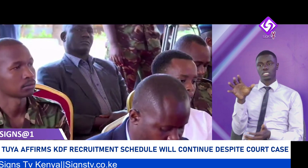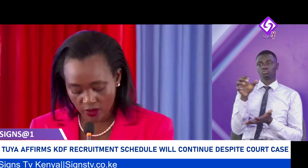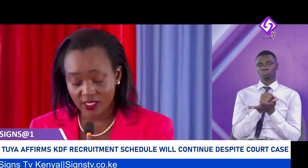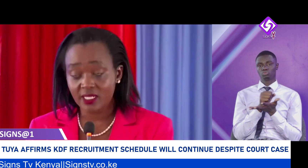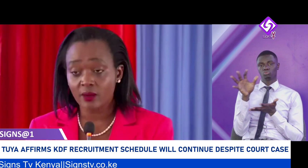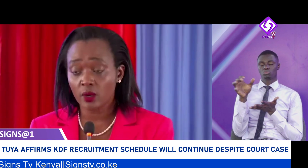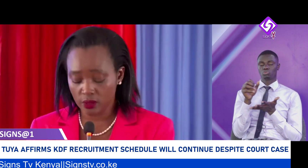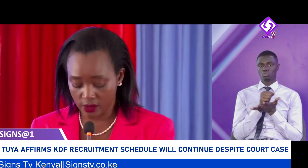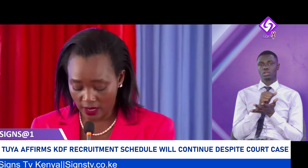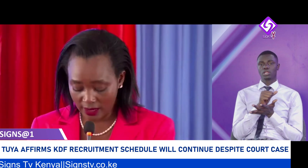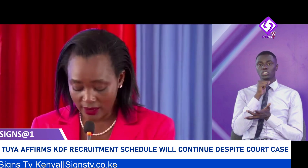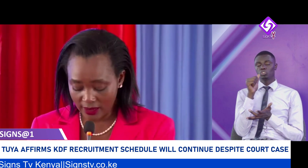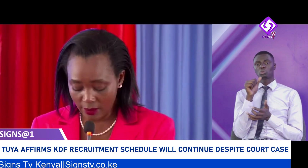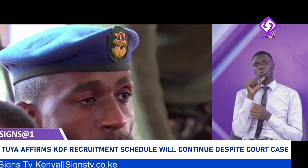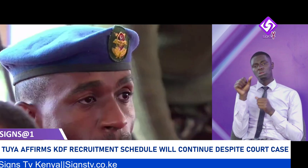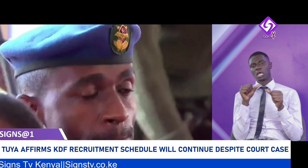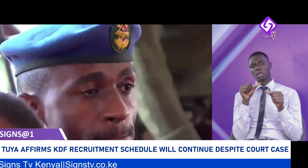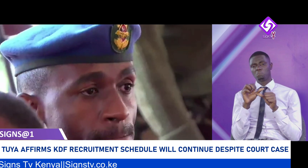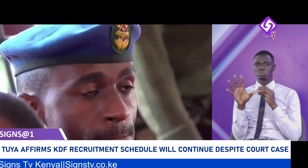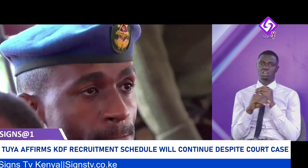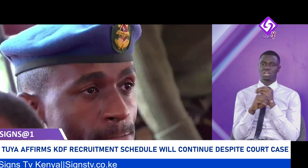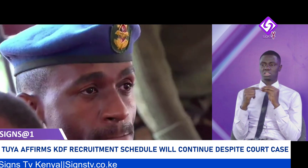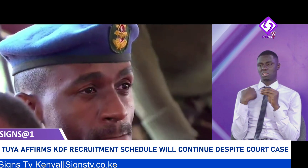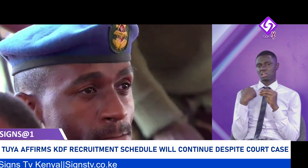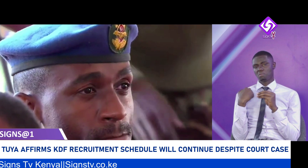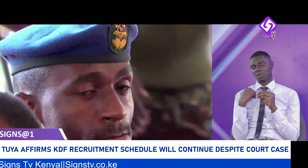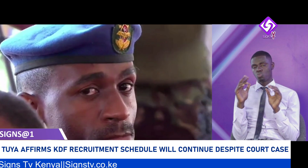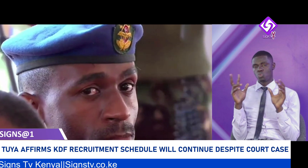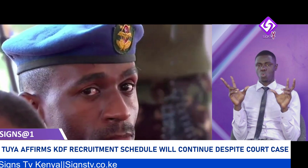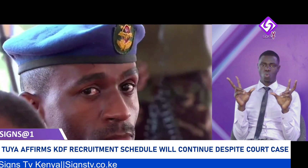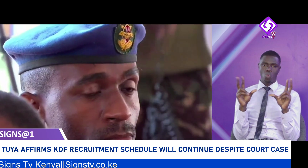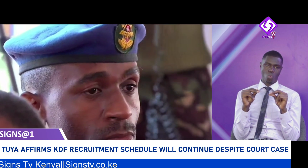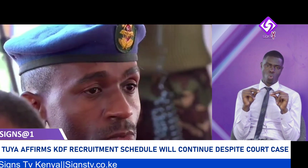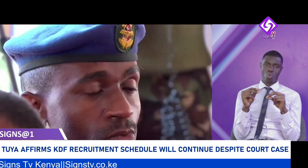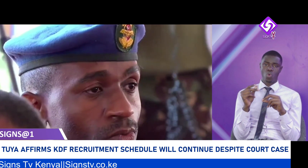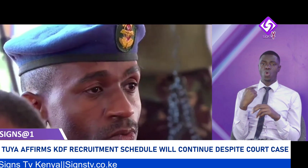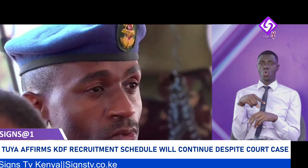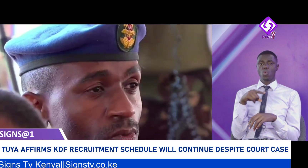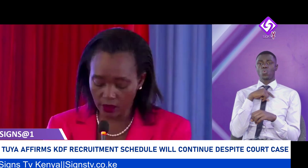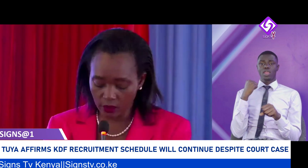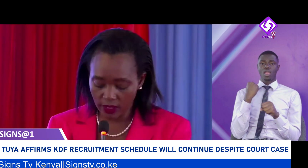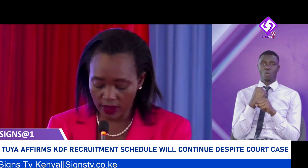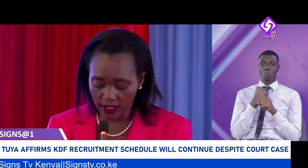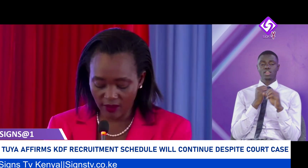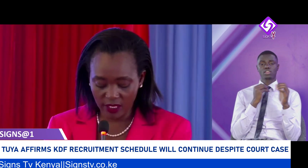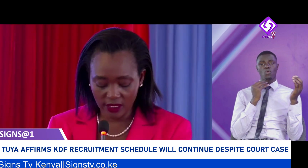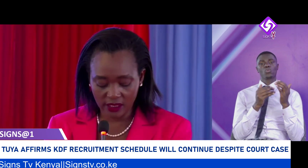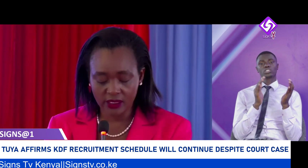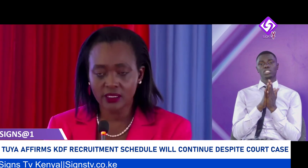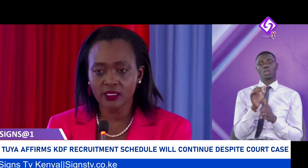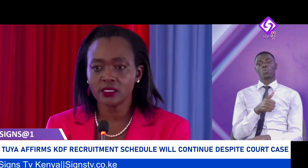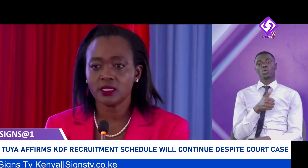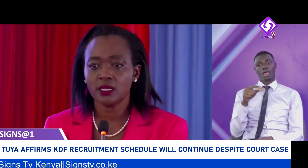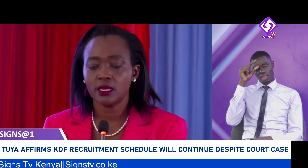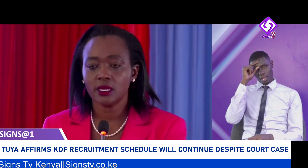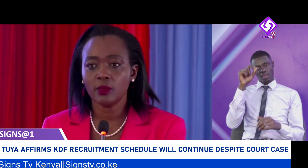not just about adding numbers to the ranks. We are working very closely with other government agencies,